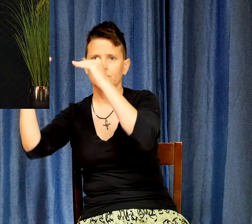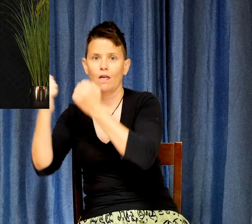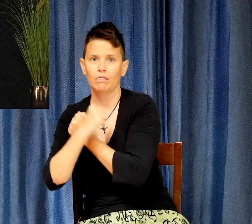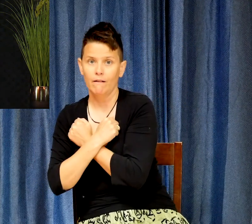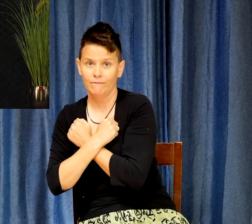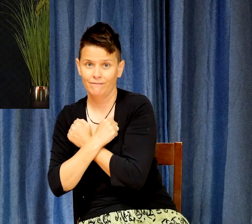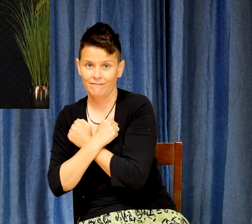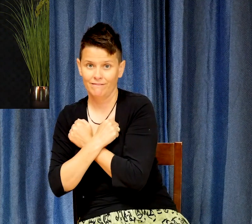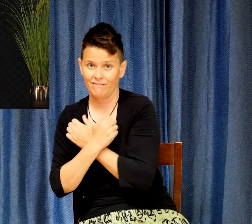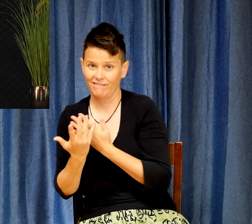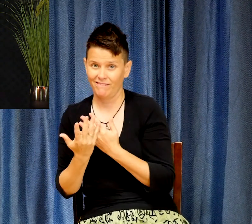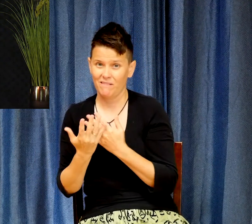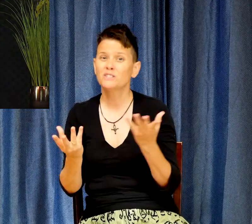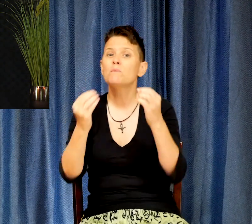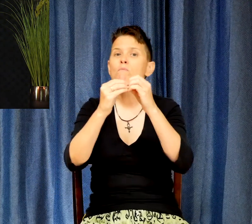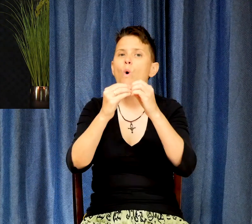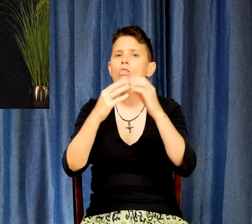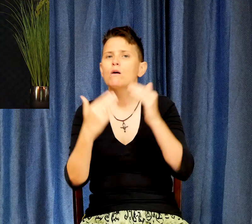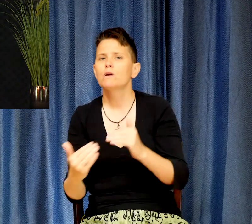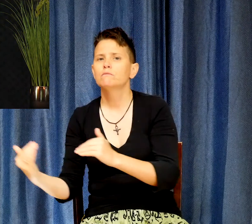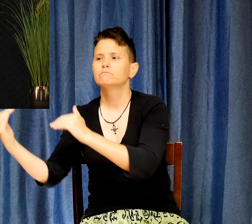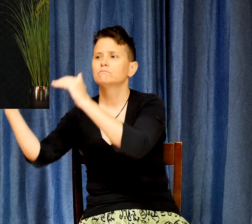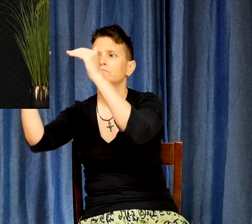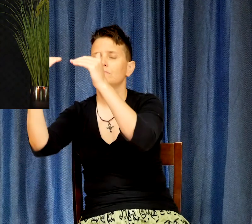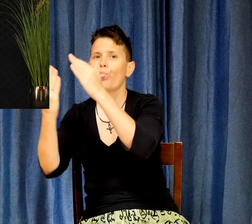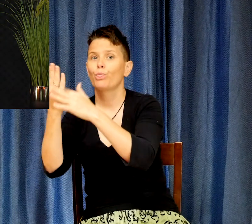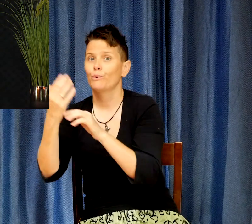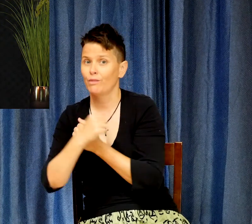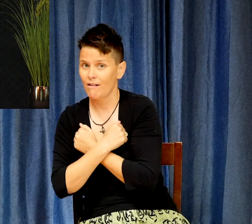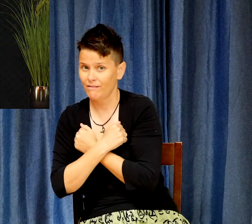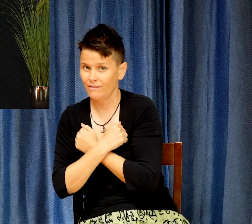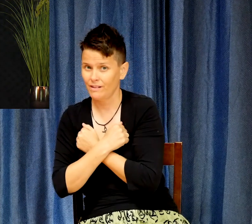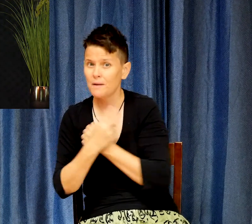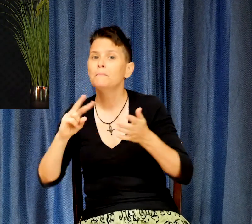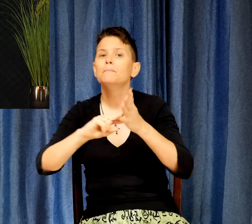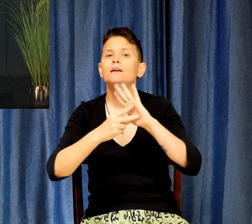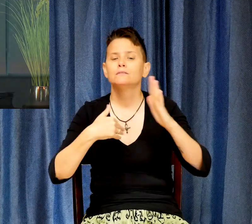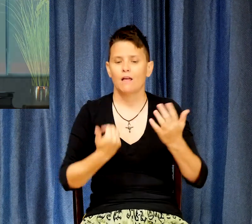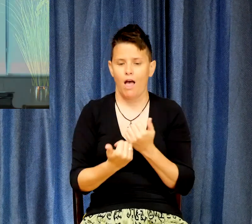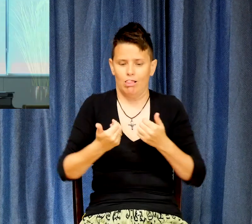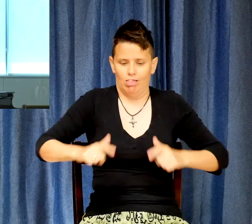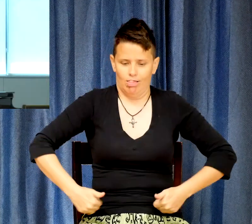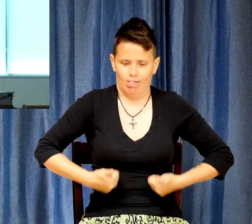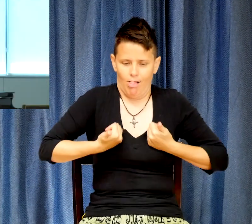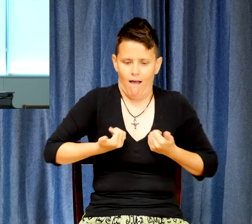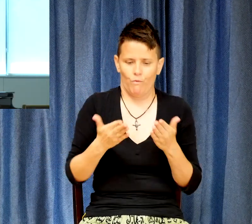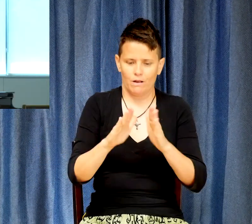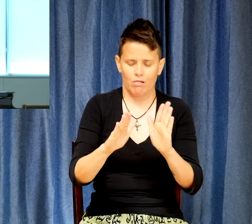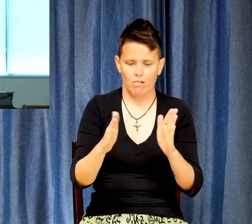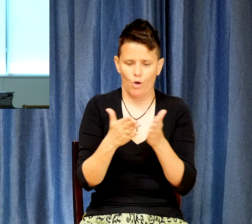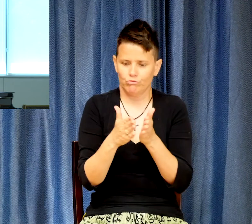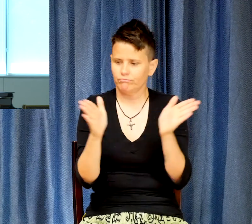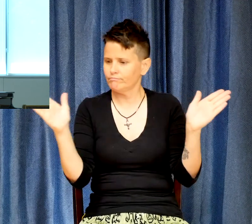Because the more that we can level up in love, the more we can make room for all of life. We can create a world full of grace